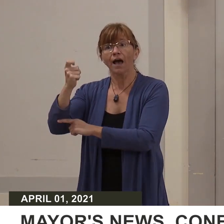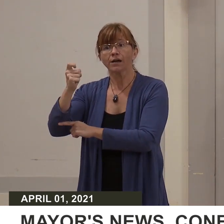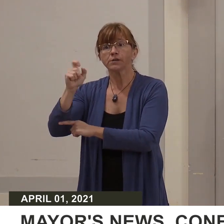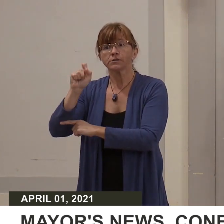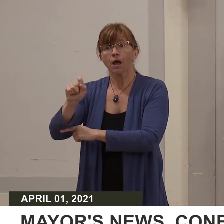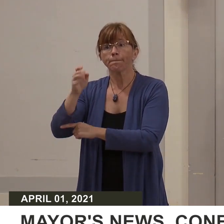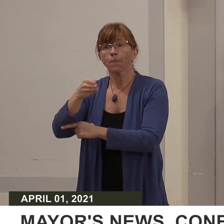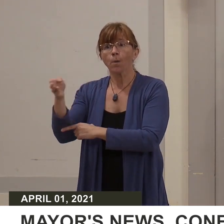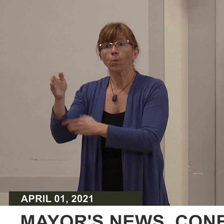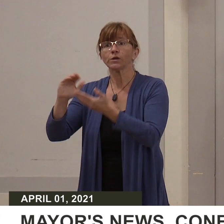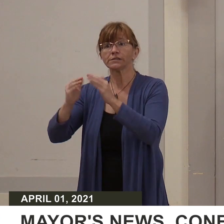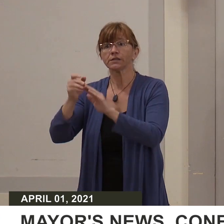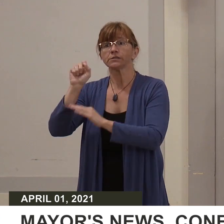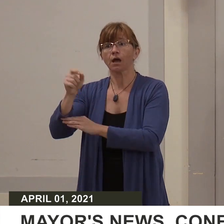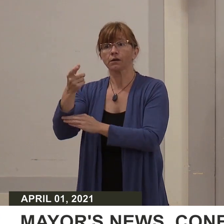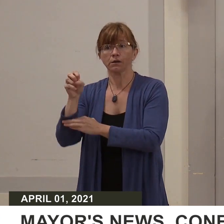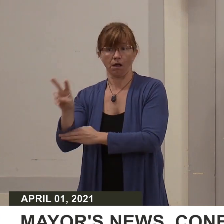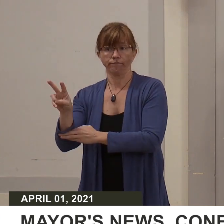covax.baltimorecity.gov. That's